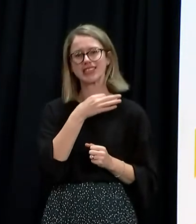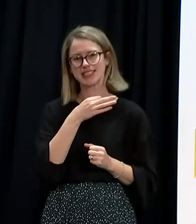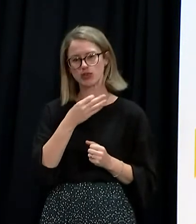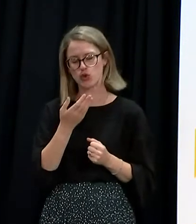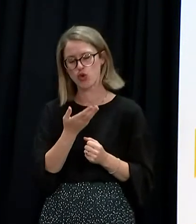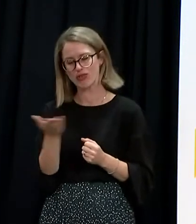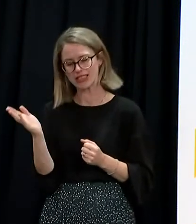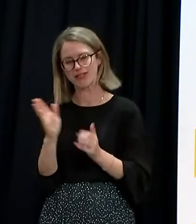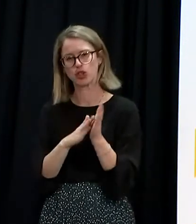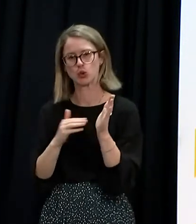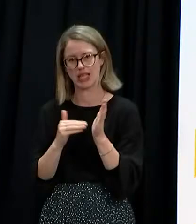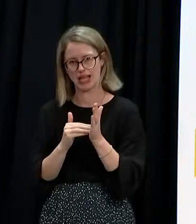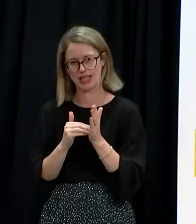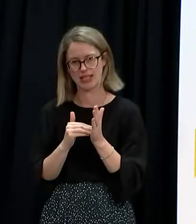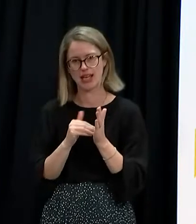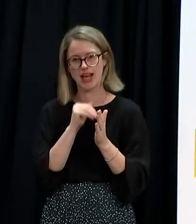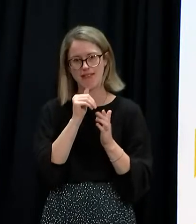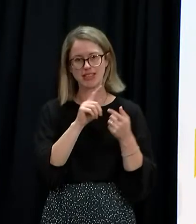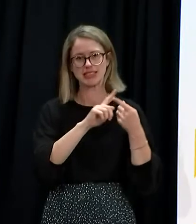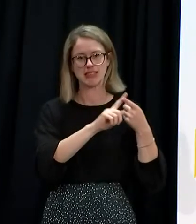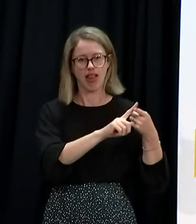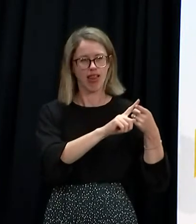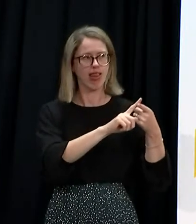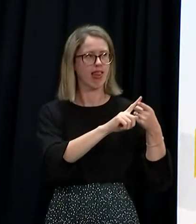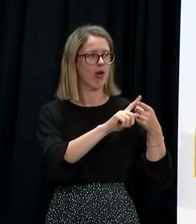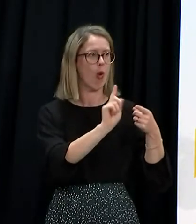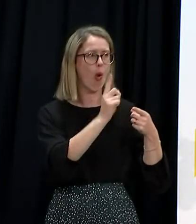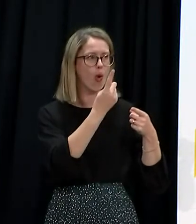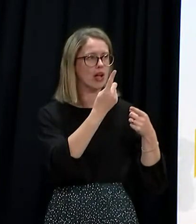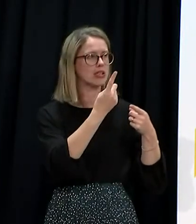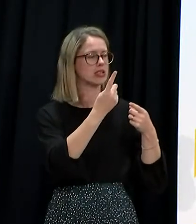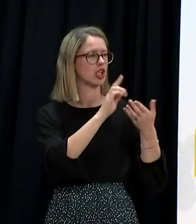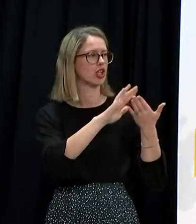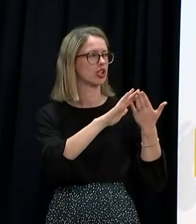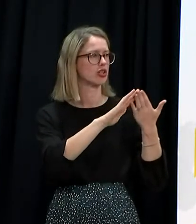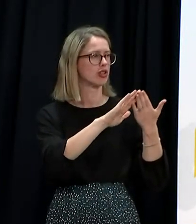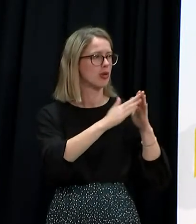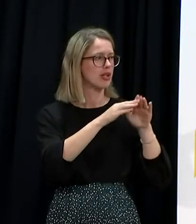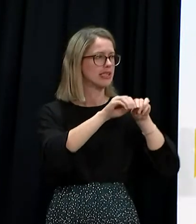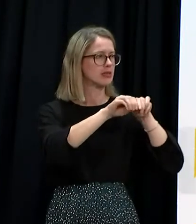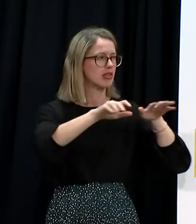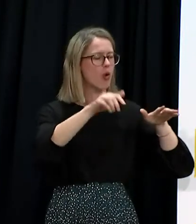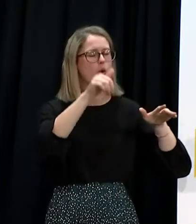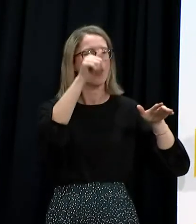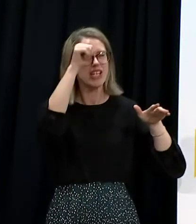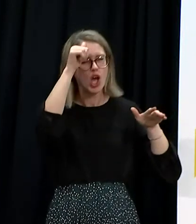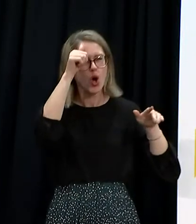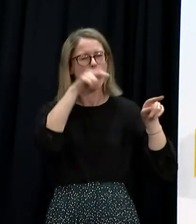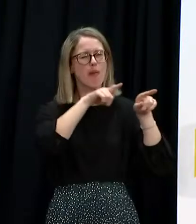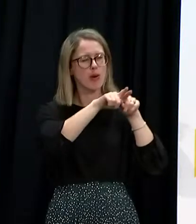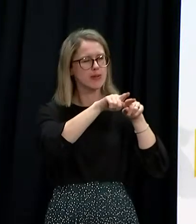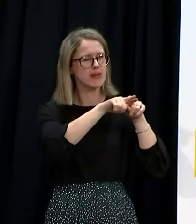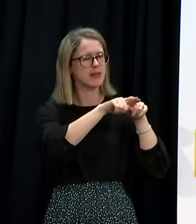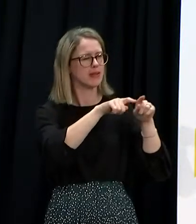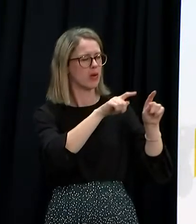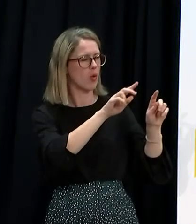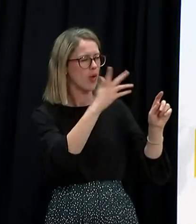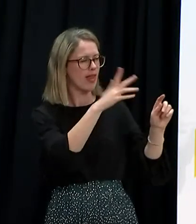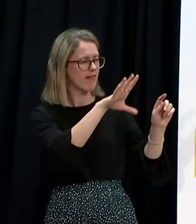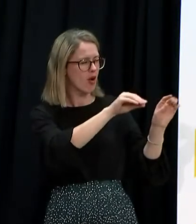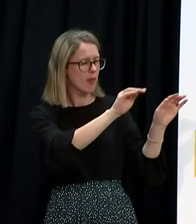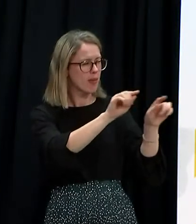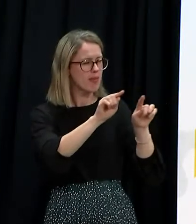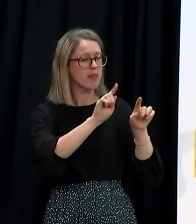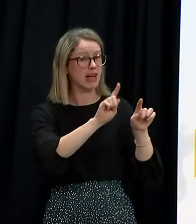rest of the country when we still have an active outbreak in Auckland. Yes, one where we know the majority of where those cases are coming from,